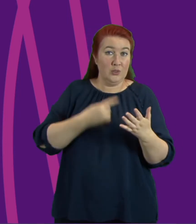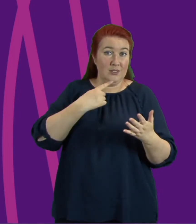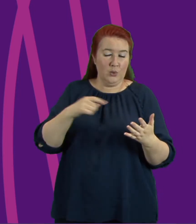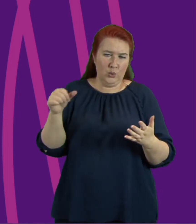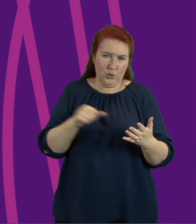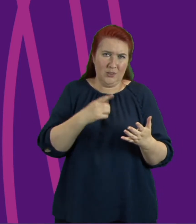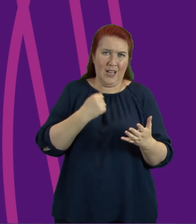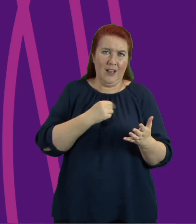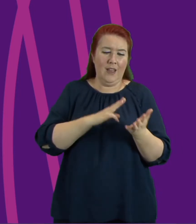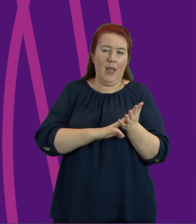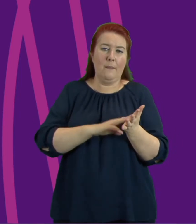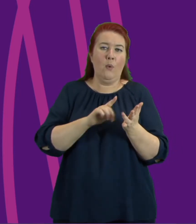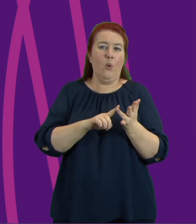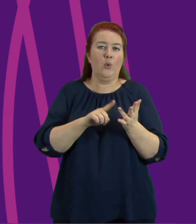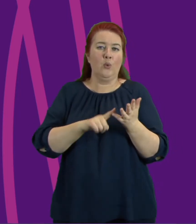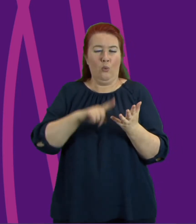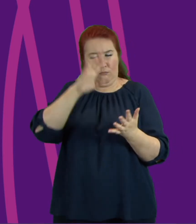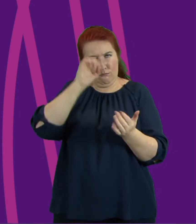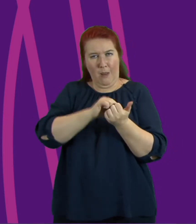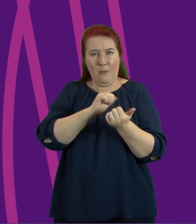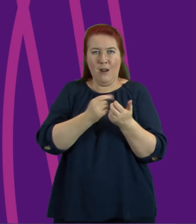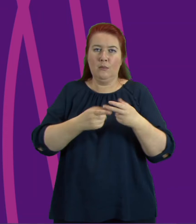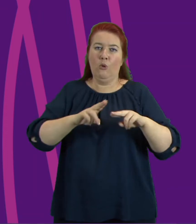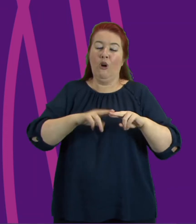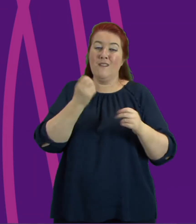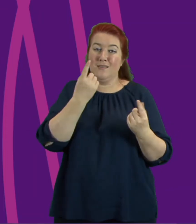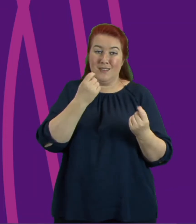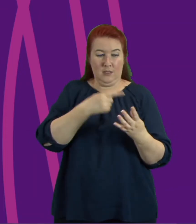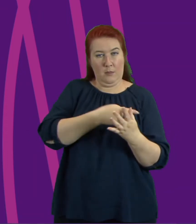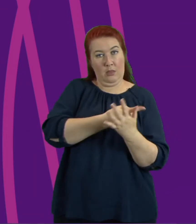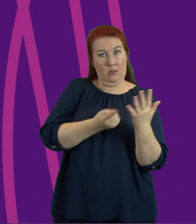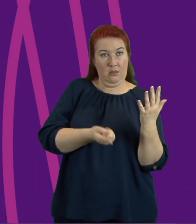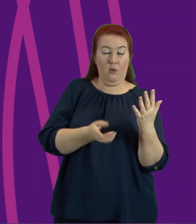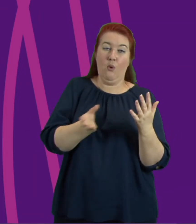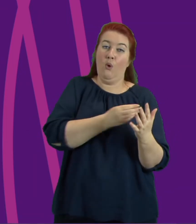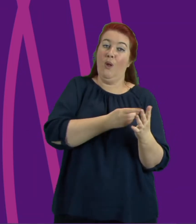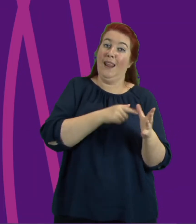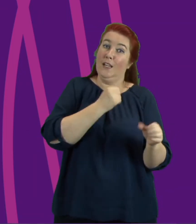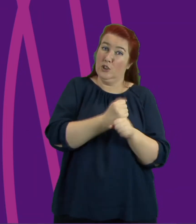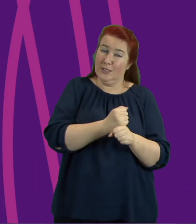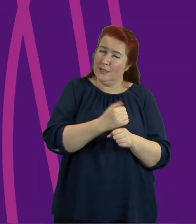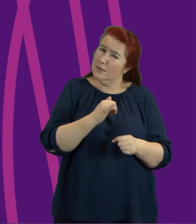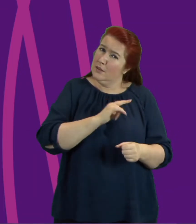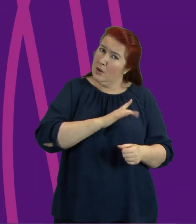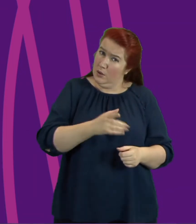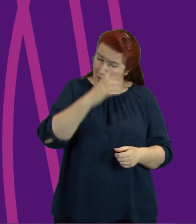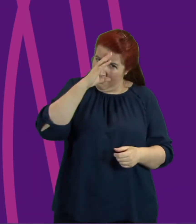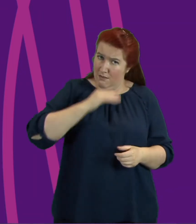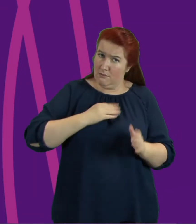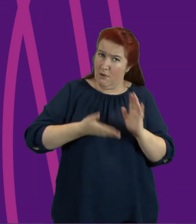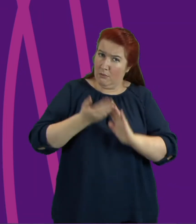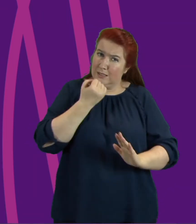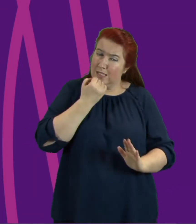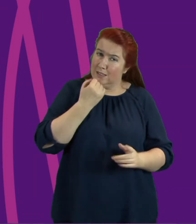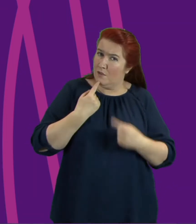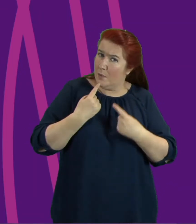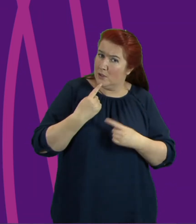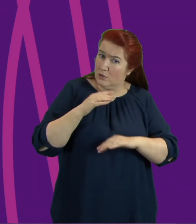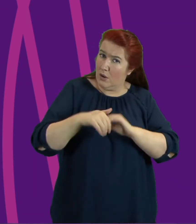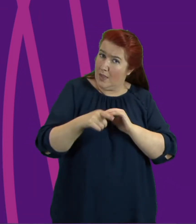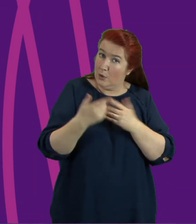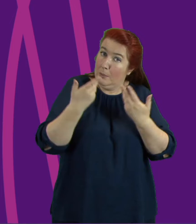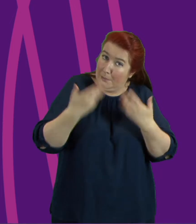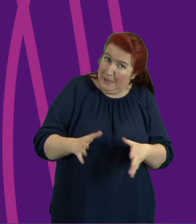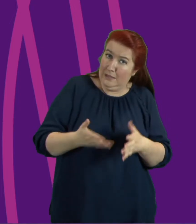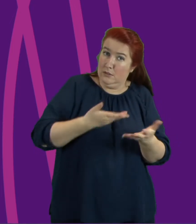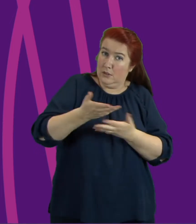of understanding with all investigative agencies. Can you perhaps give us an update on that, and have you had discussions with